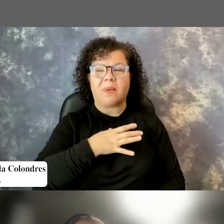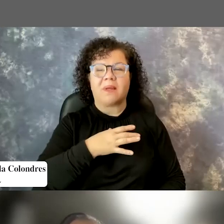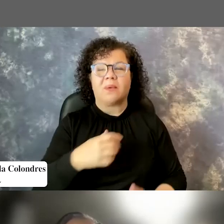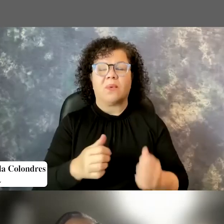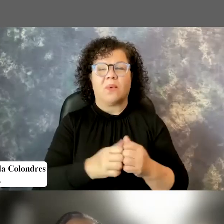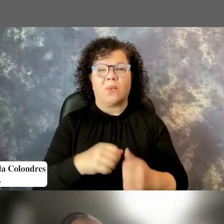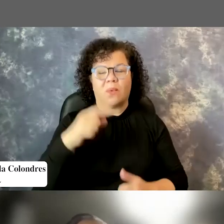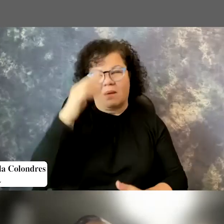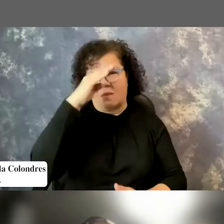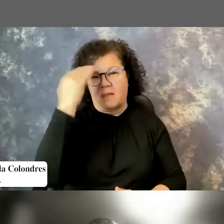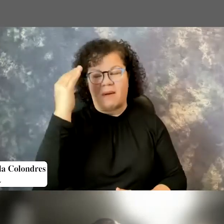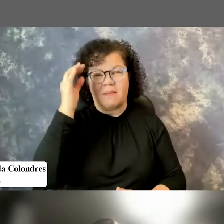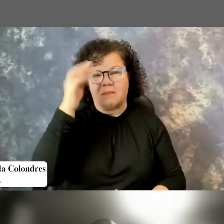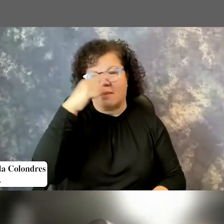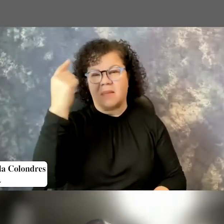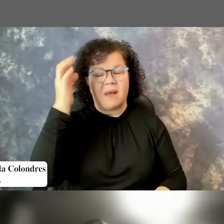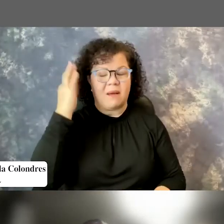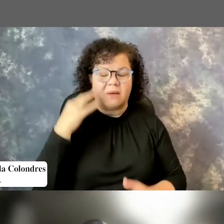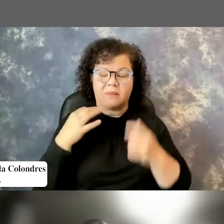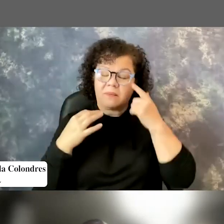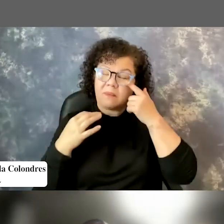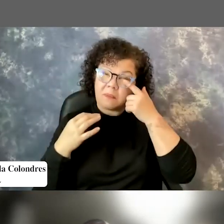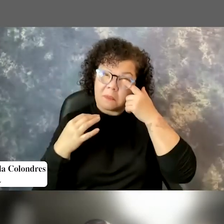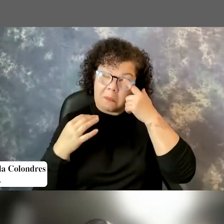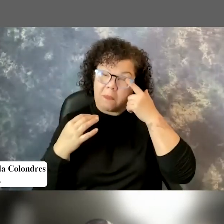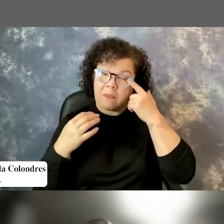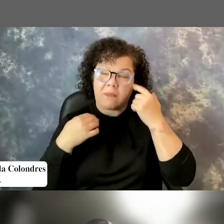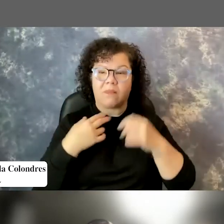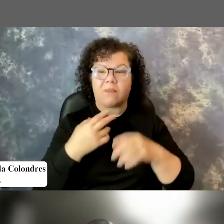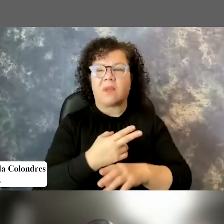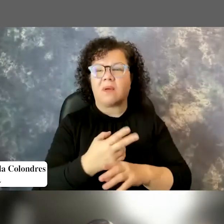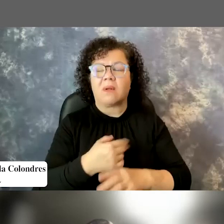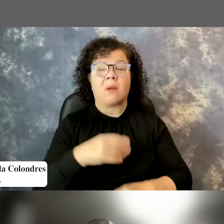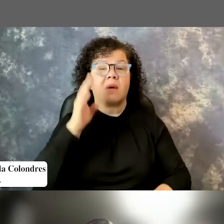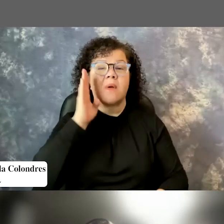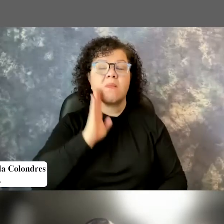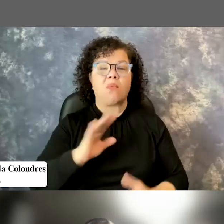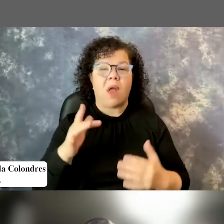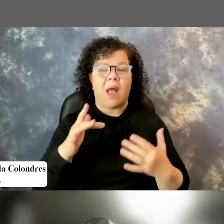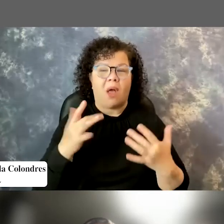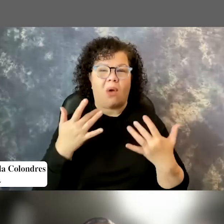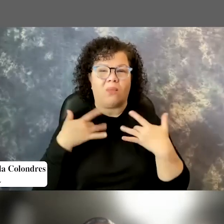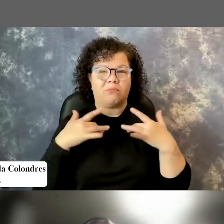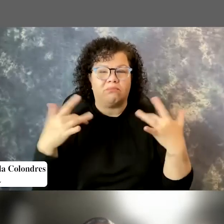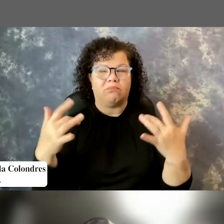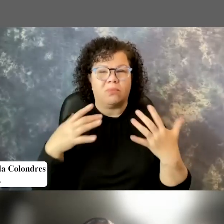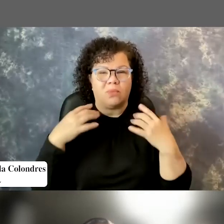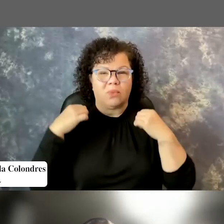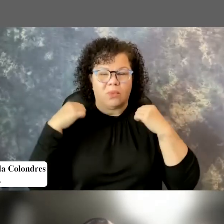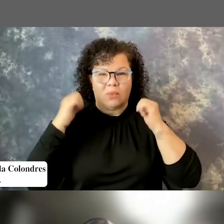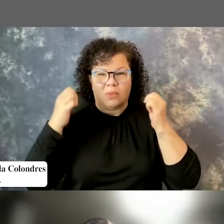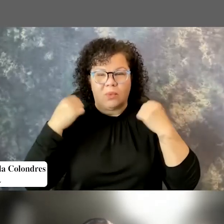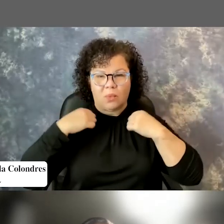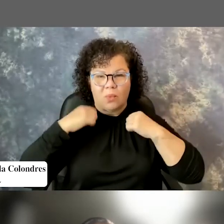with Black hair, and I'm wearing a brown golden-ish sweater, and I